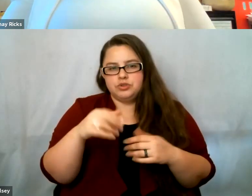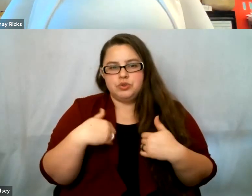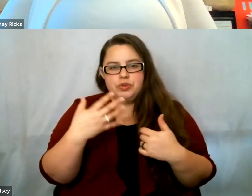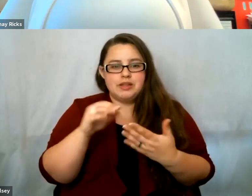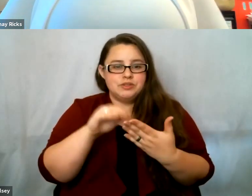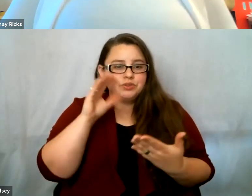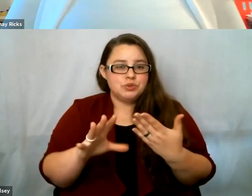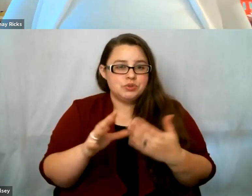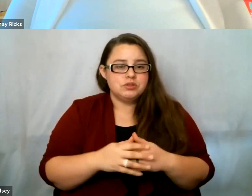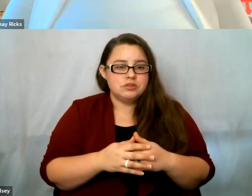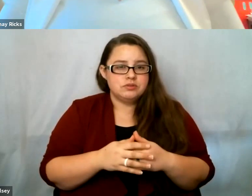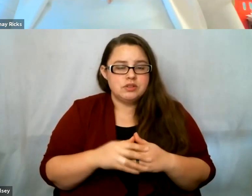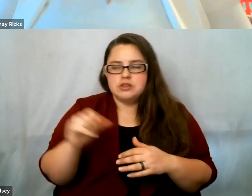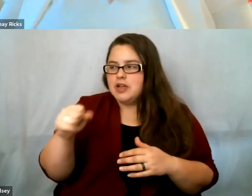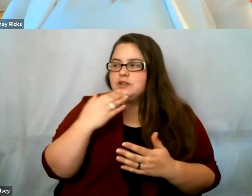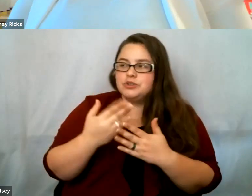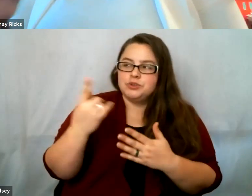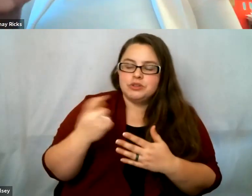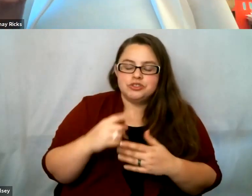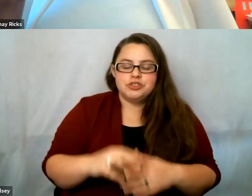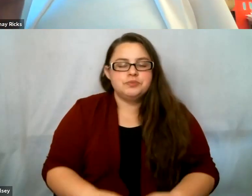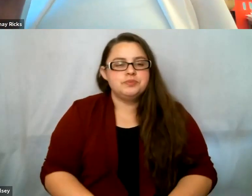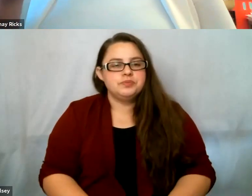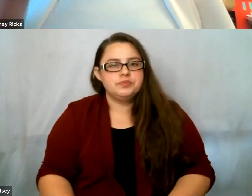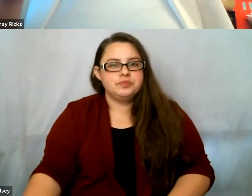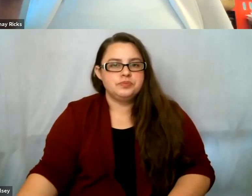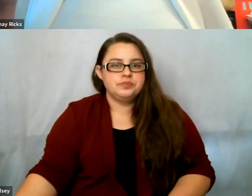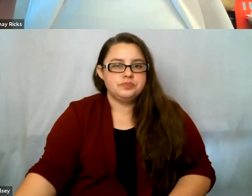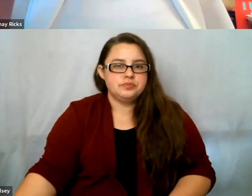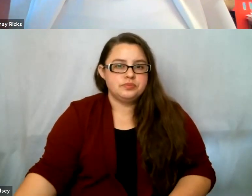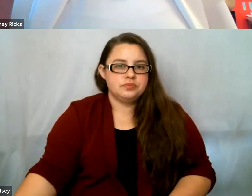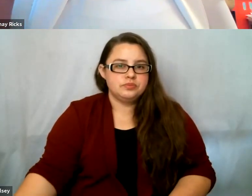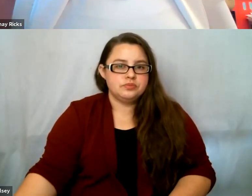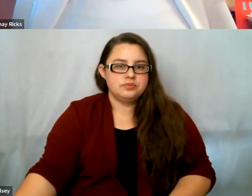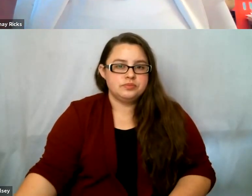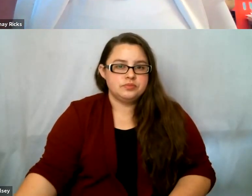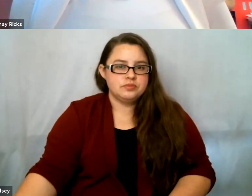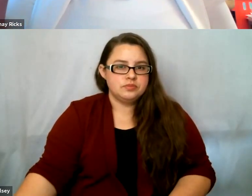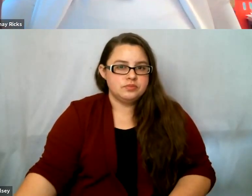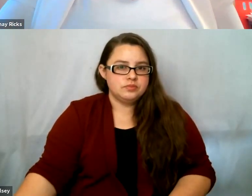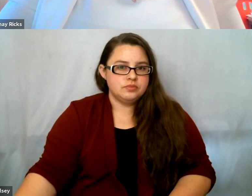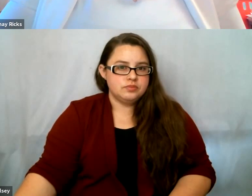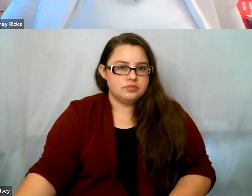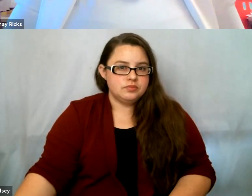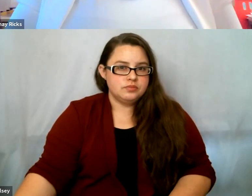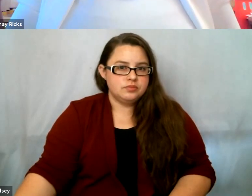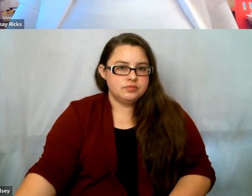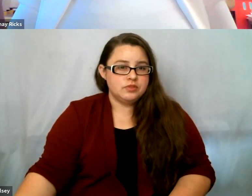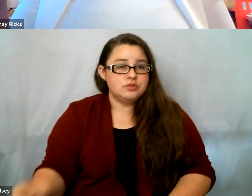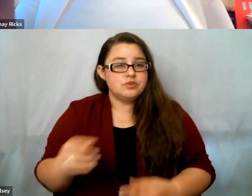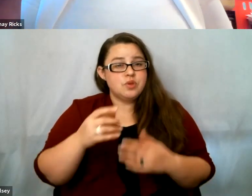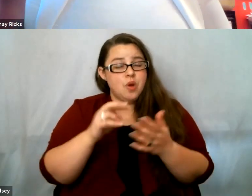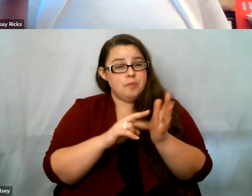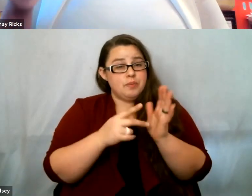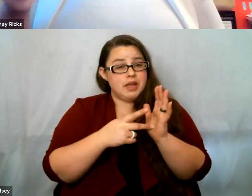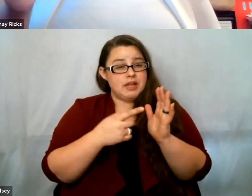good question. So it is not that I can't support you if I don't